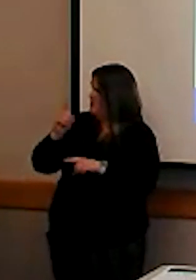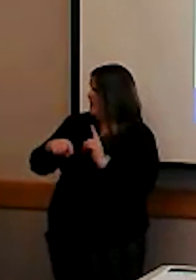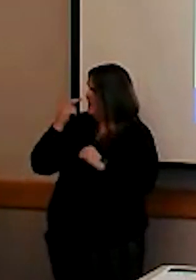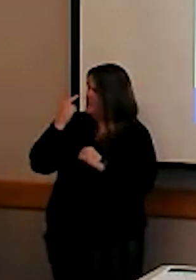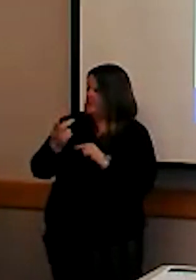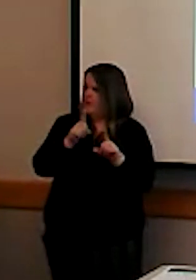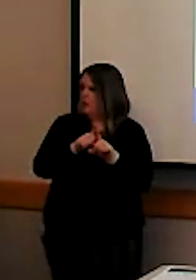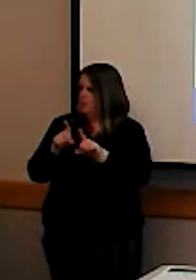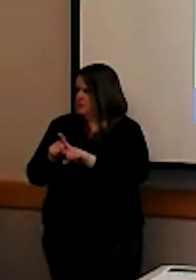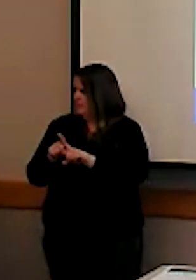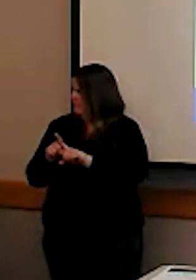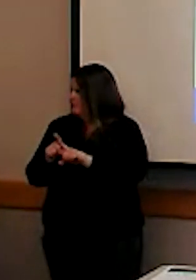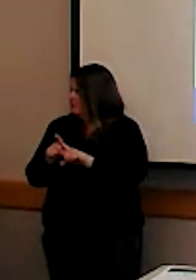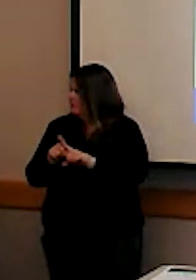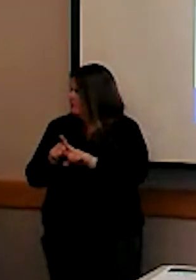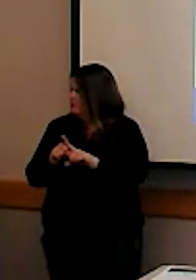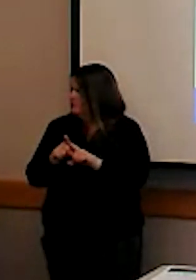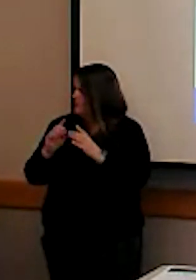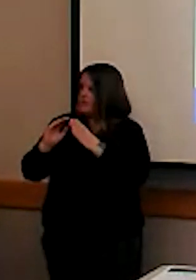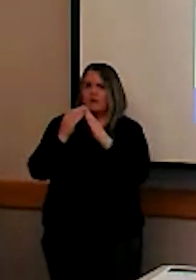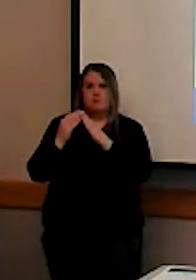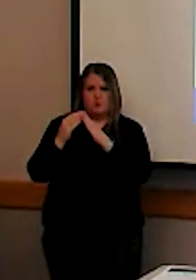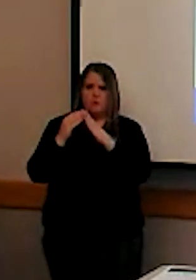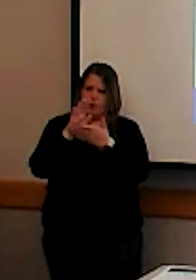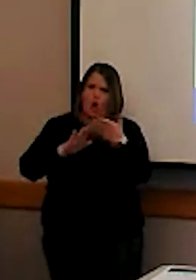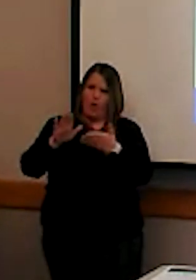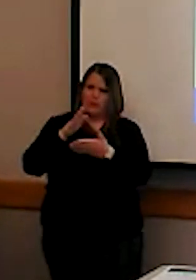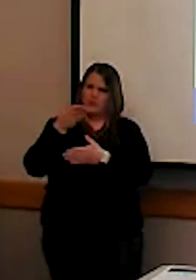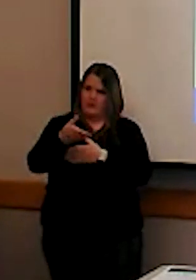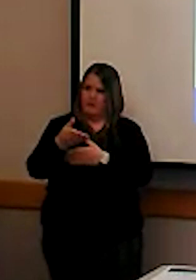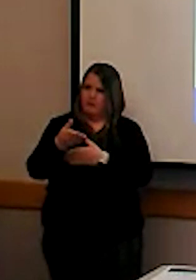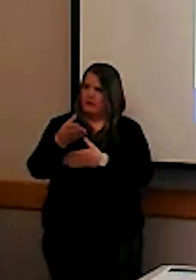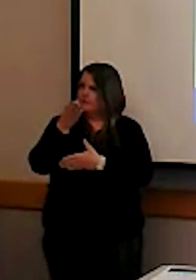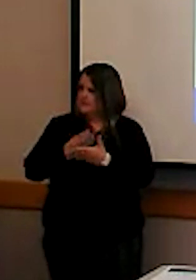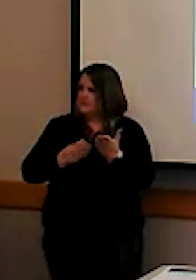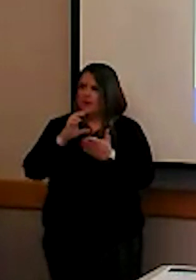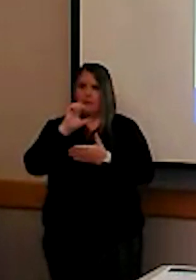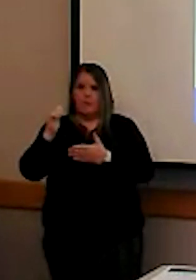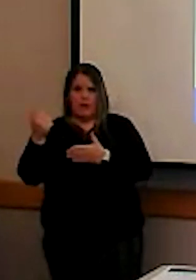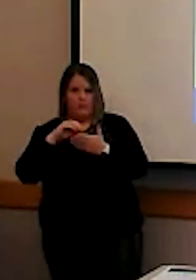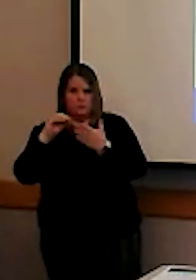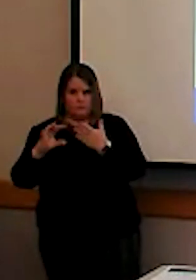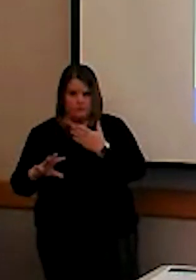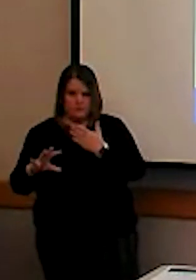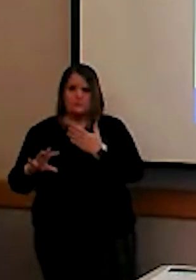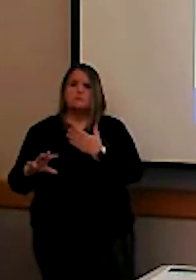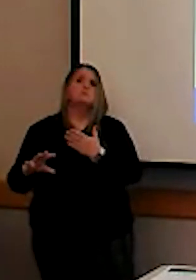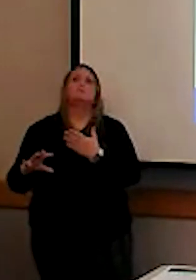here also, but it's at community college. Some of the other students are